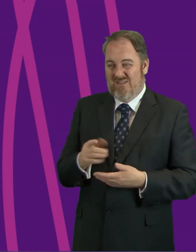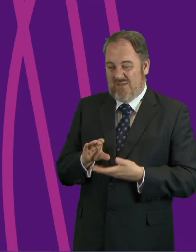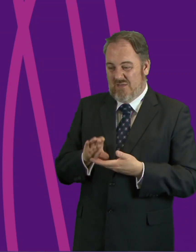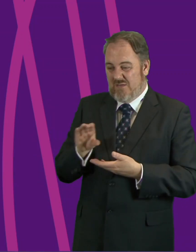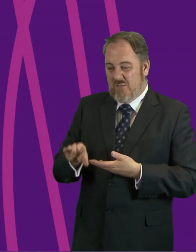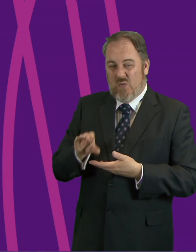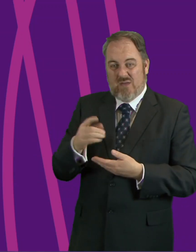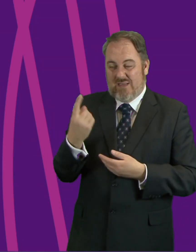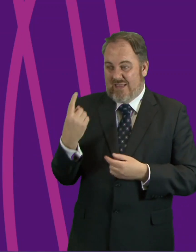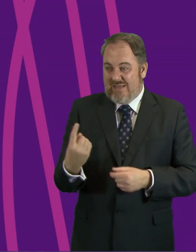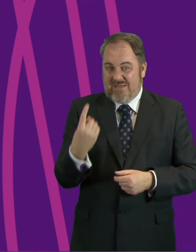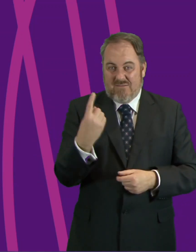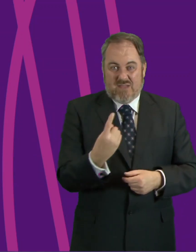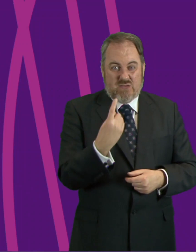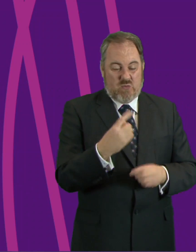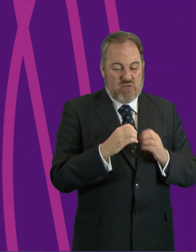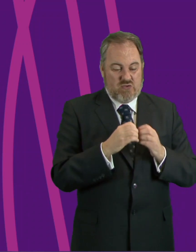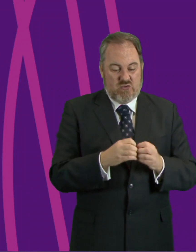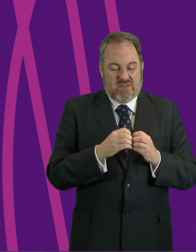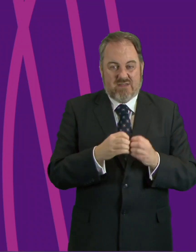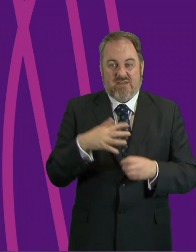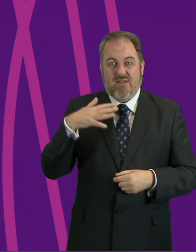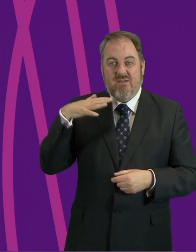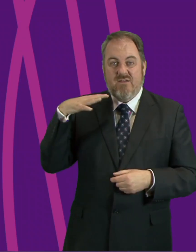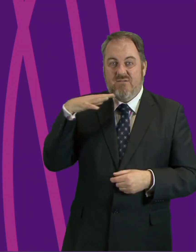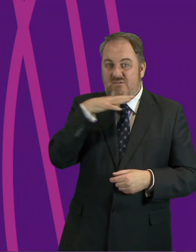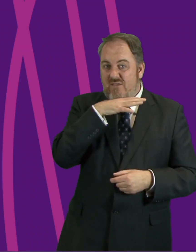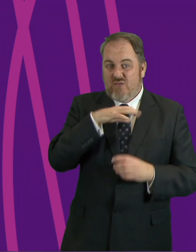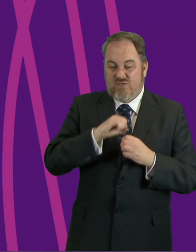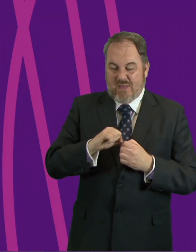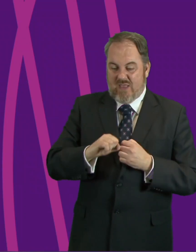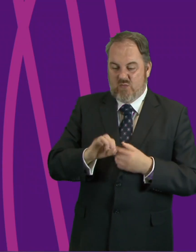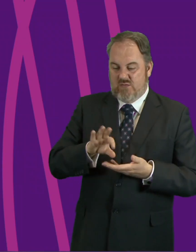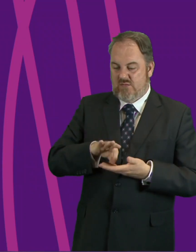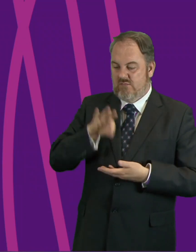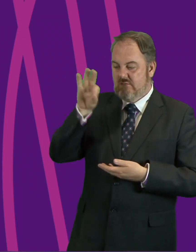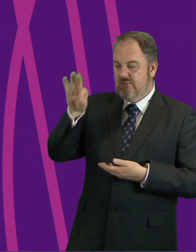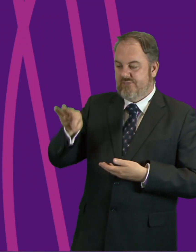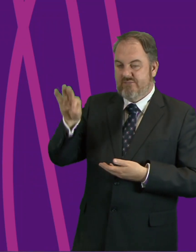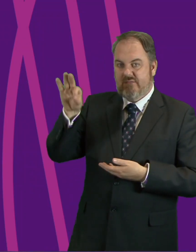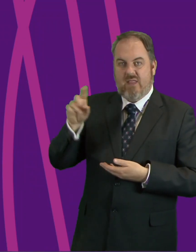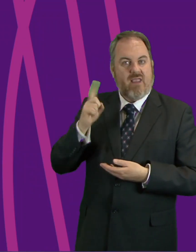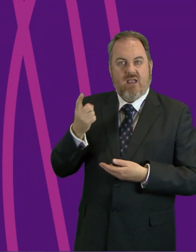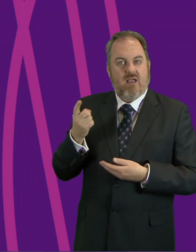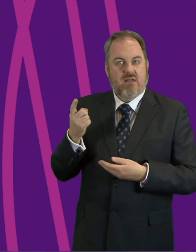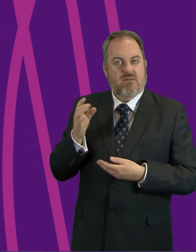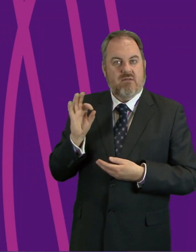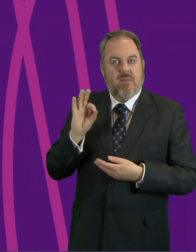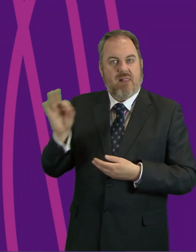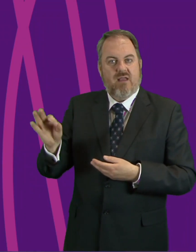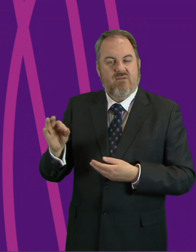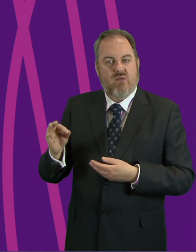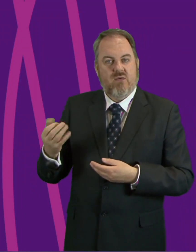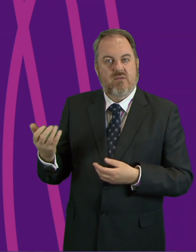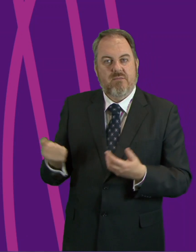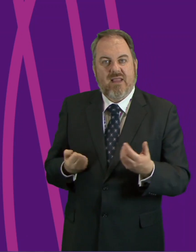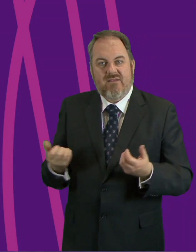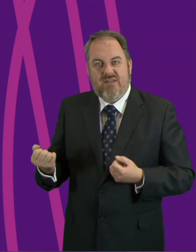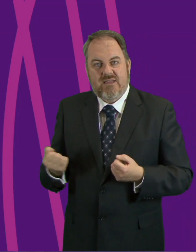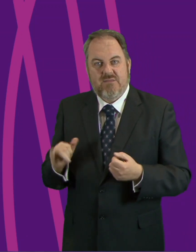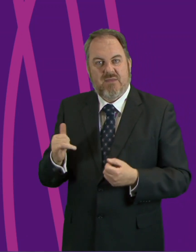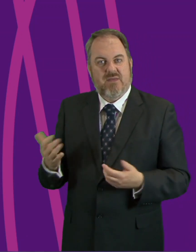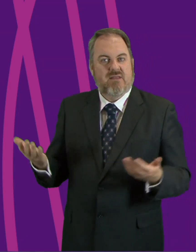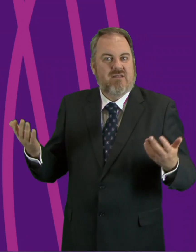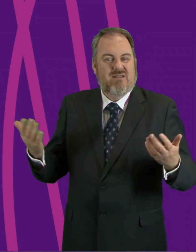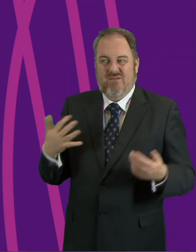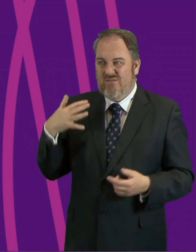for individual students that are struggling and who can no longer access summer employment in all likelihood. Will the First Minister